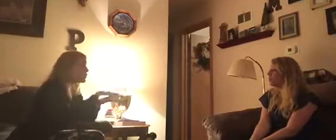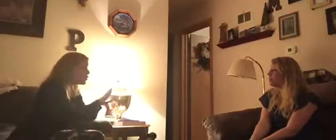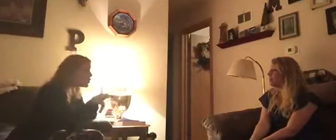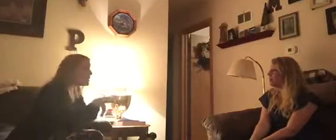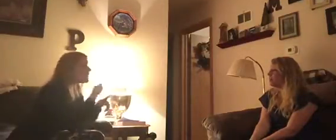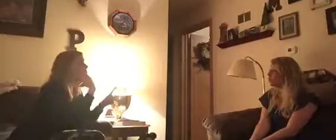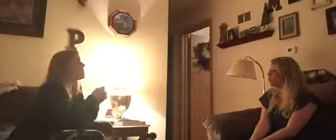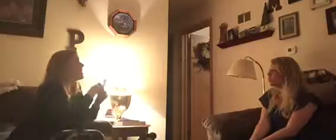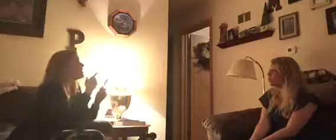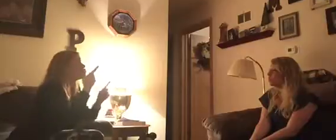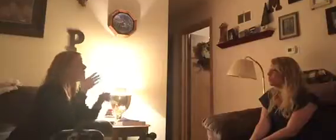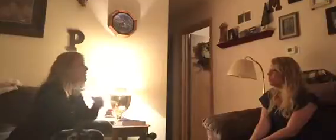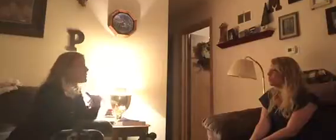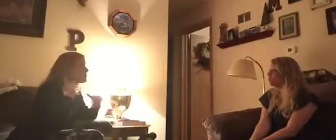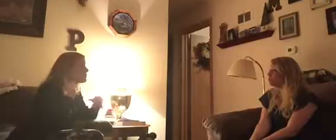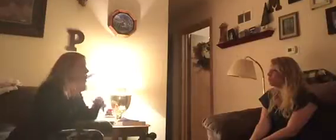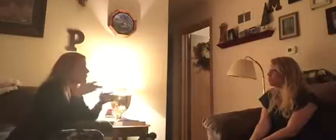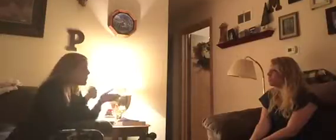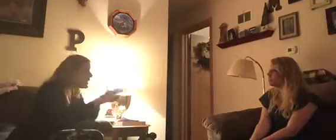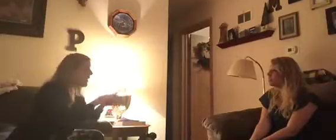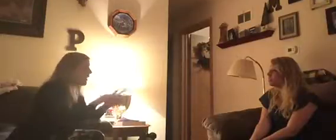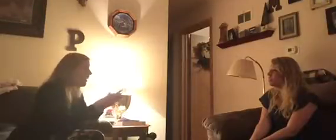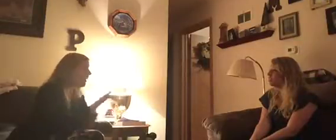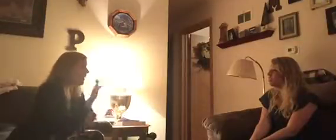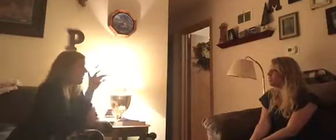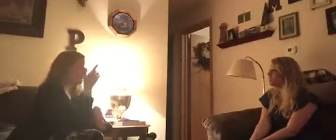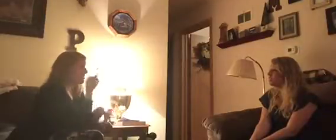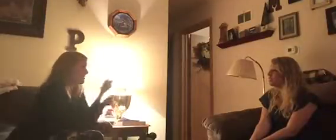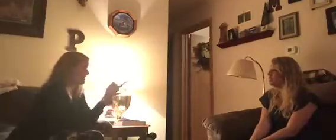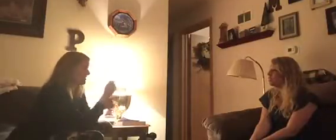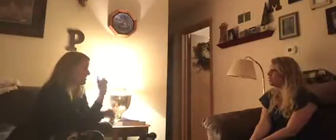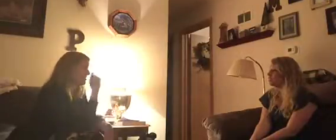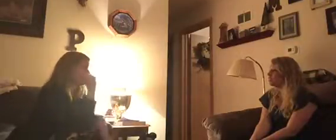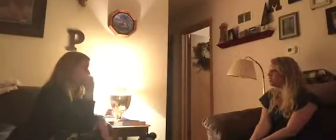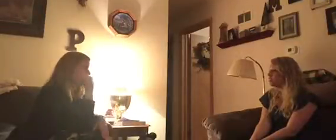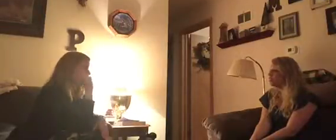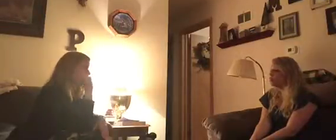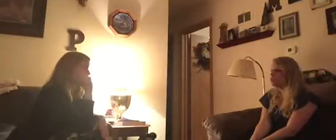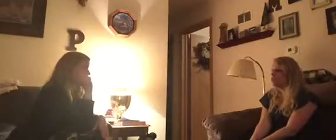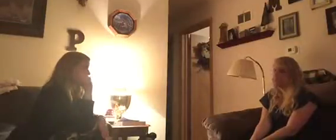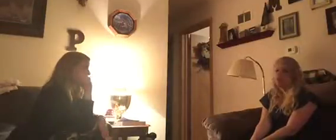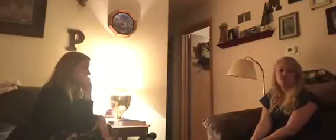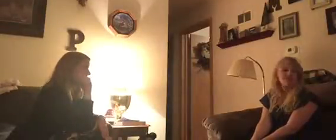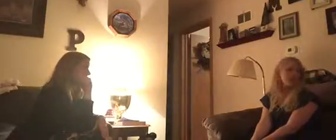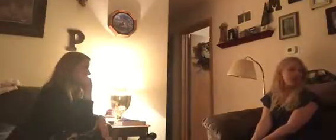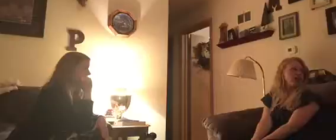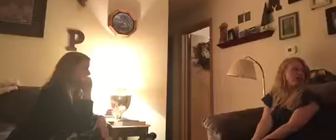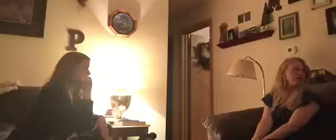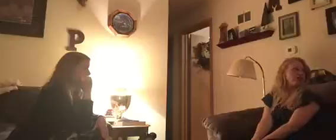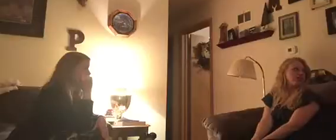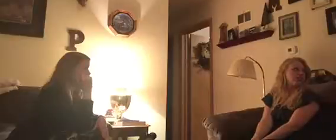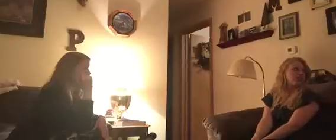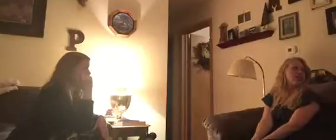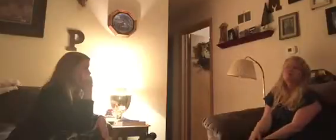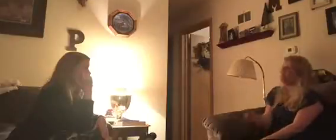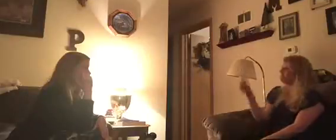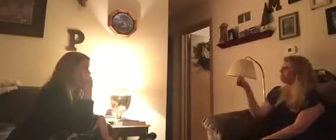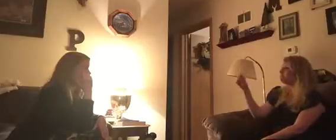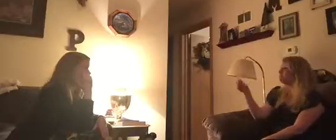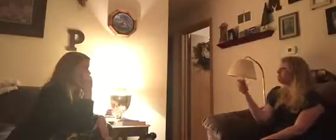by buying a new hood plus the paint and the whole process you would save on that? Right. I mean, yeah,